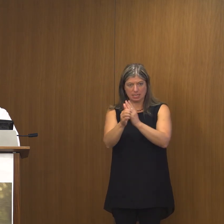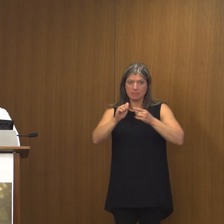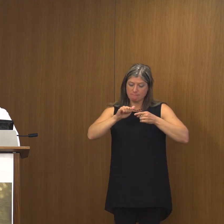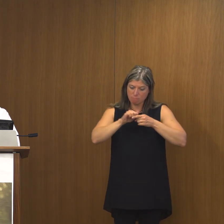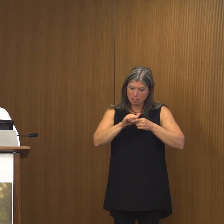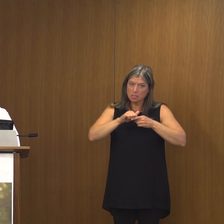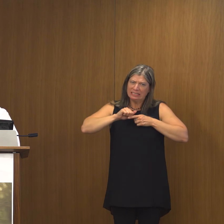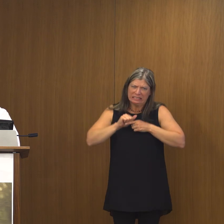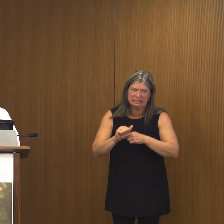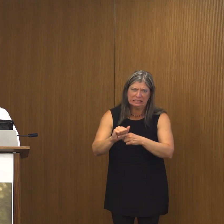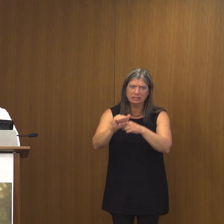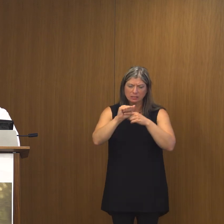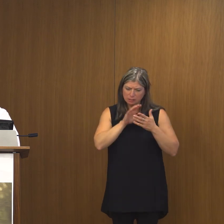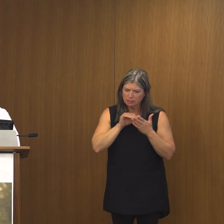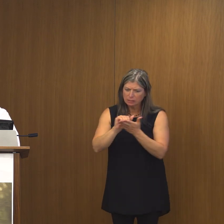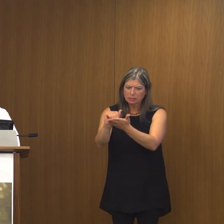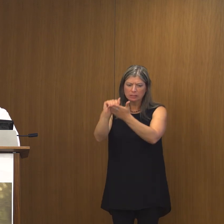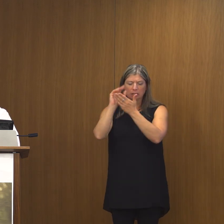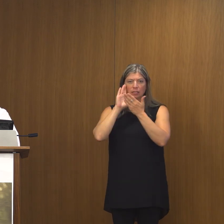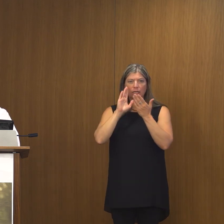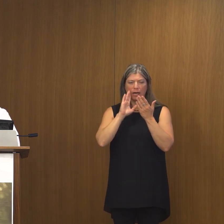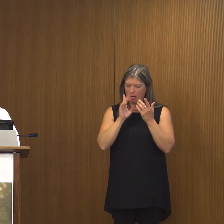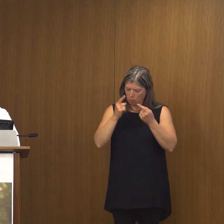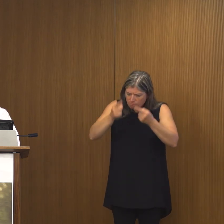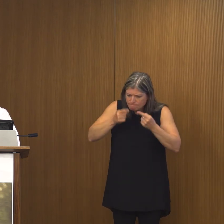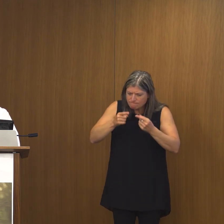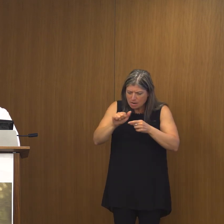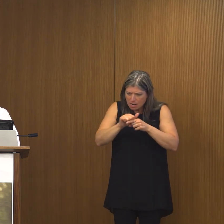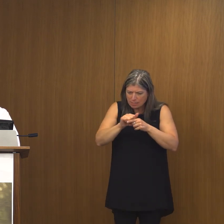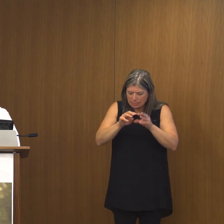and training. I will practice my fine motor skills until I get it right.